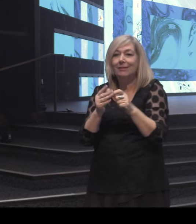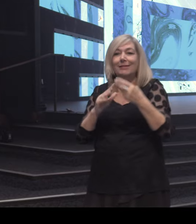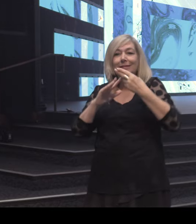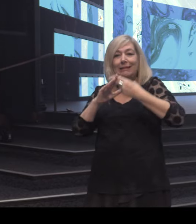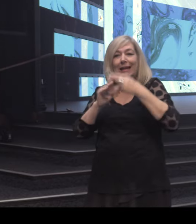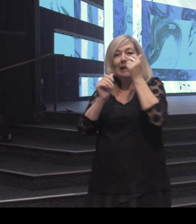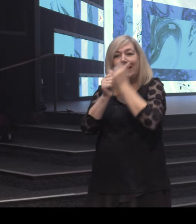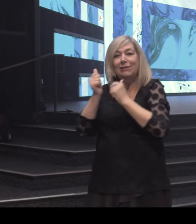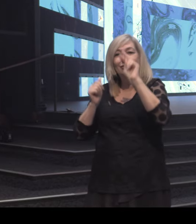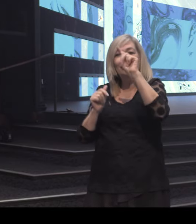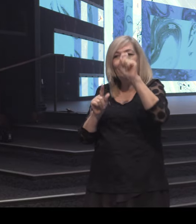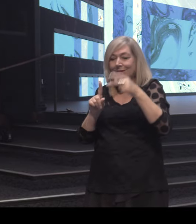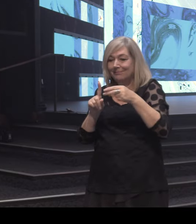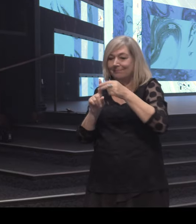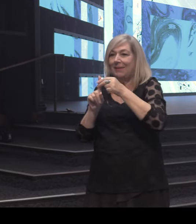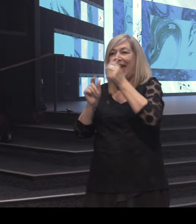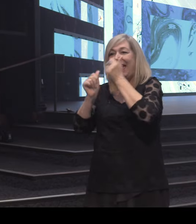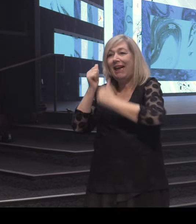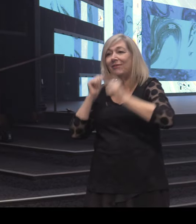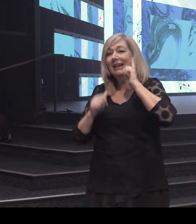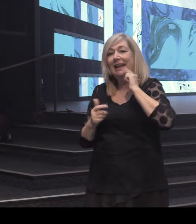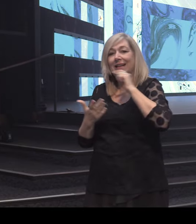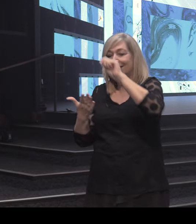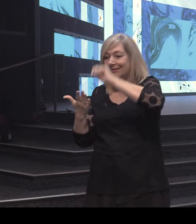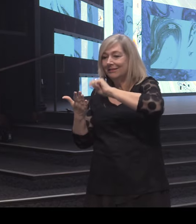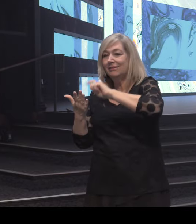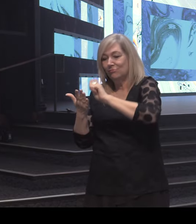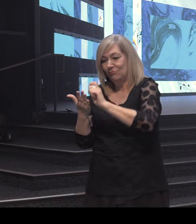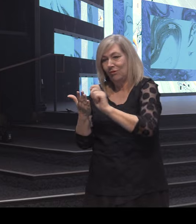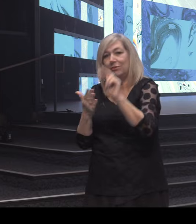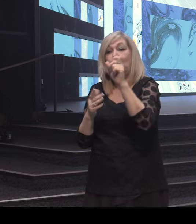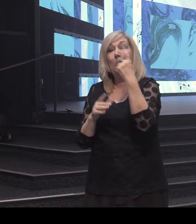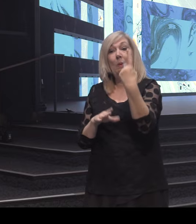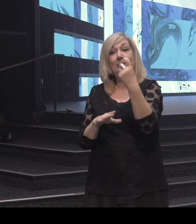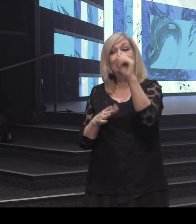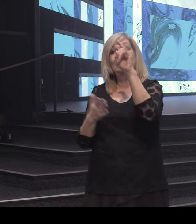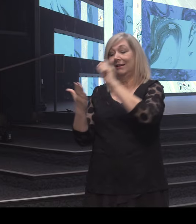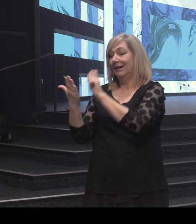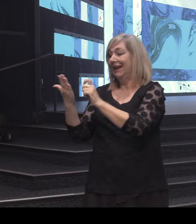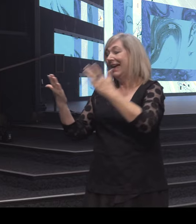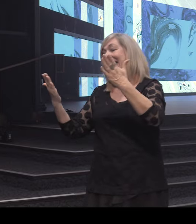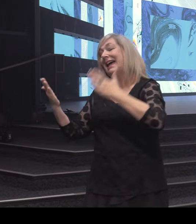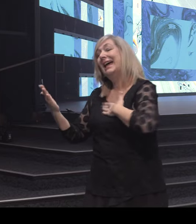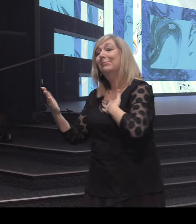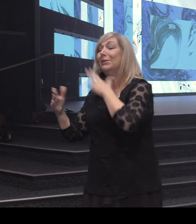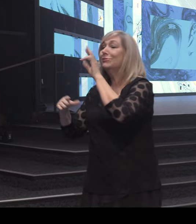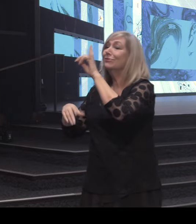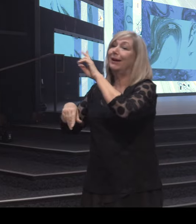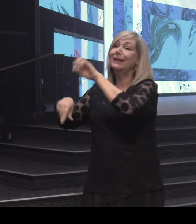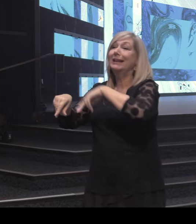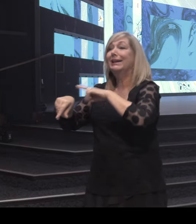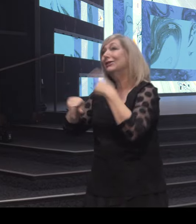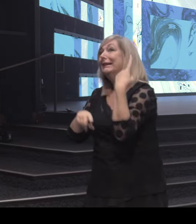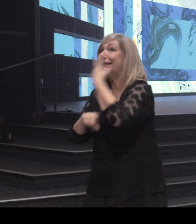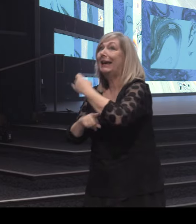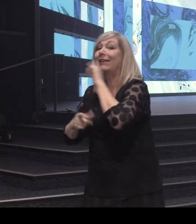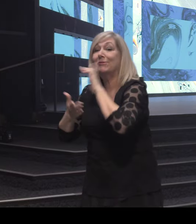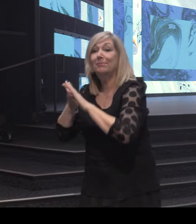attached each note to one lollipop. Now, on one side of the note, she wrote, happy United Nations Day of